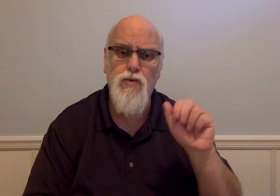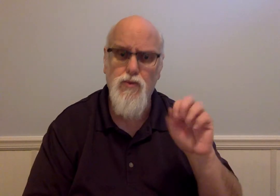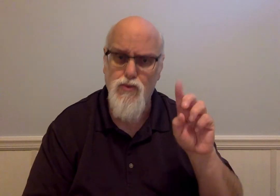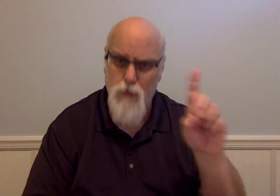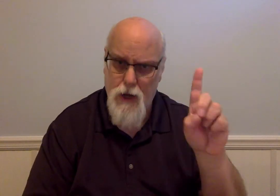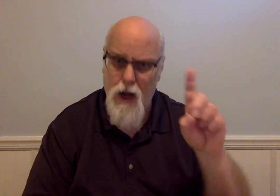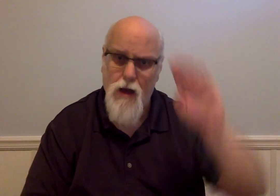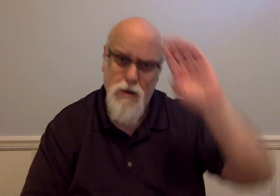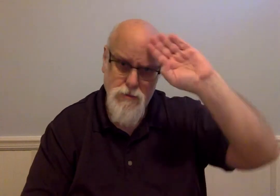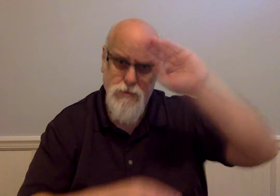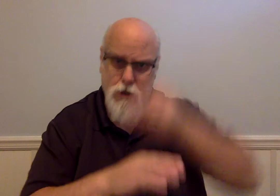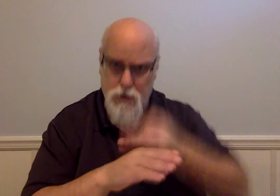sign for son.